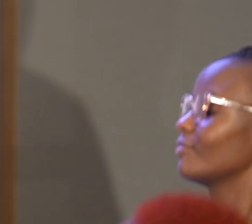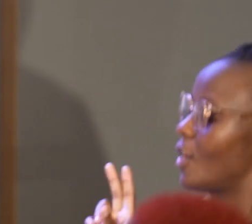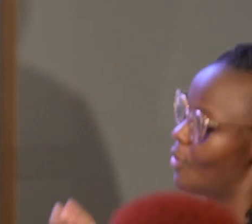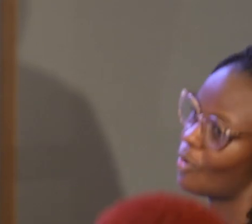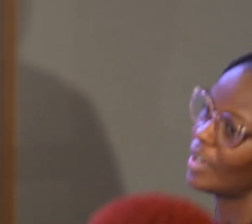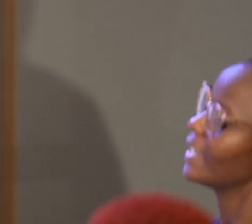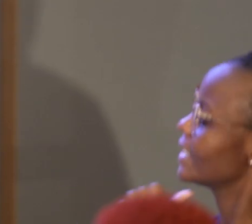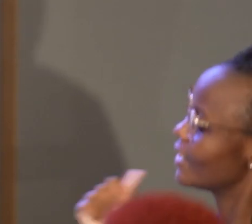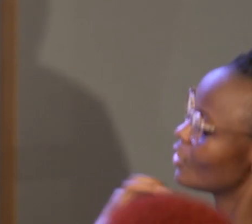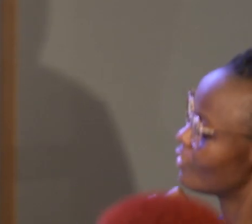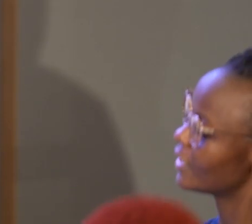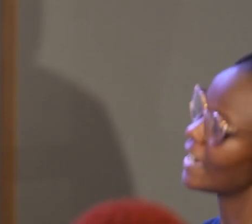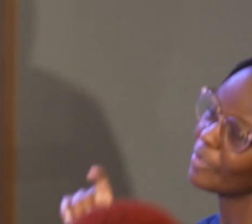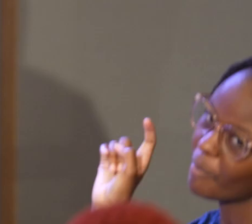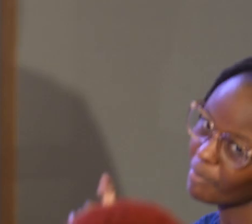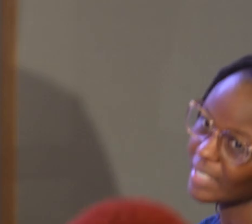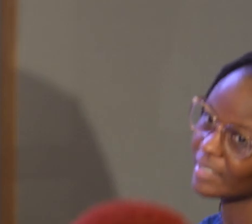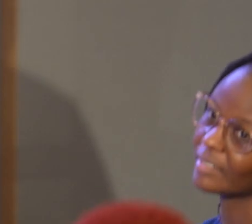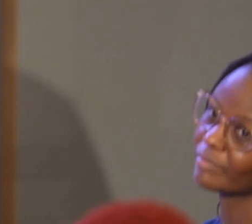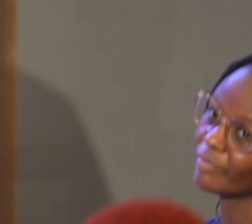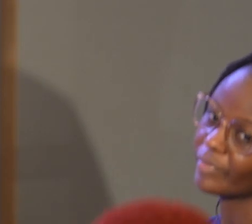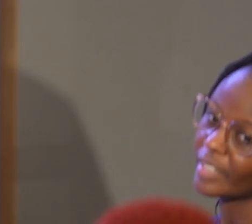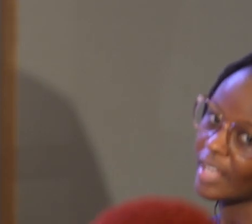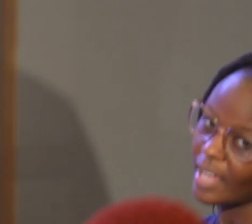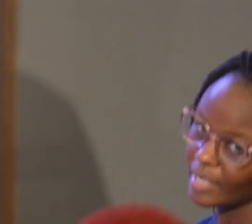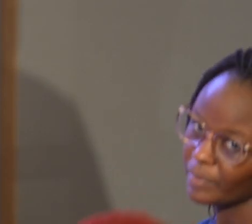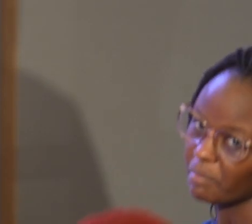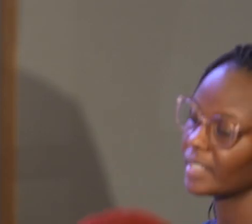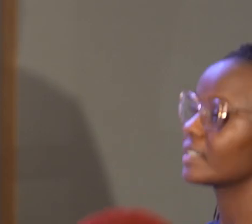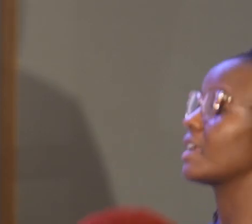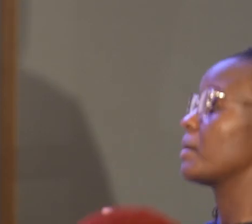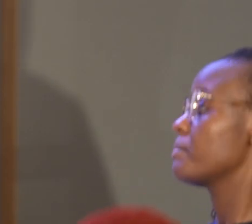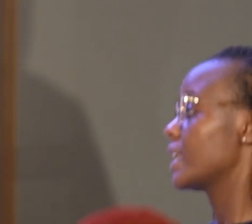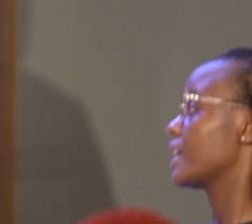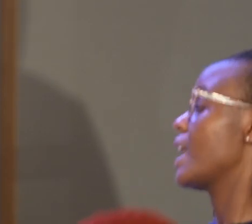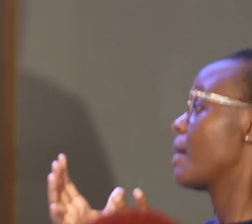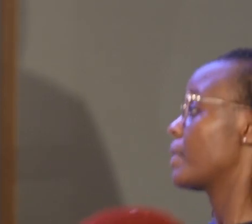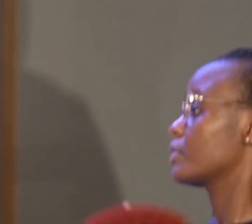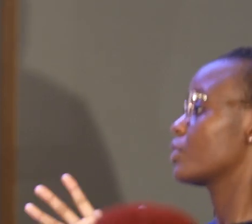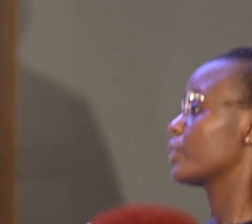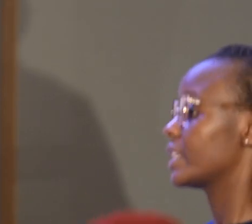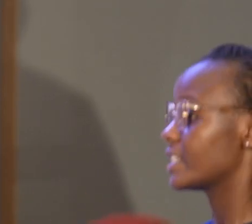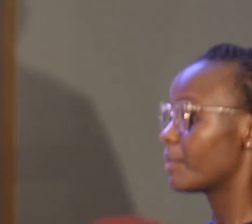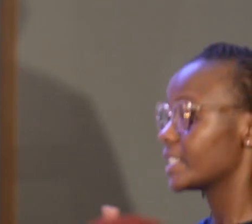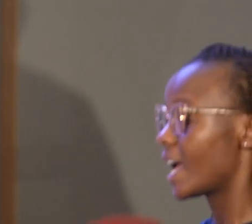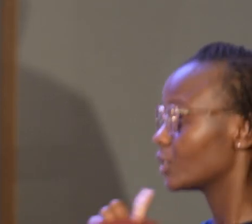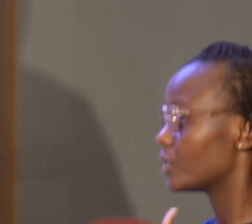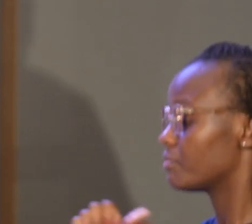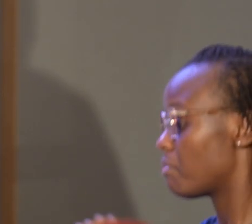not. So already, the Persons with Disabilities Act, which was passed several weeks